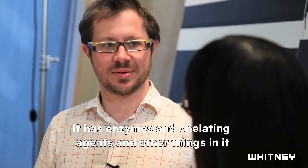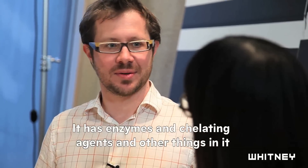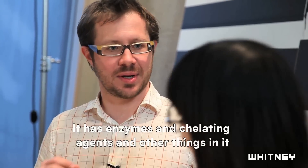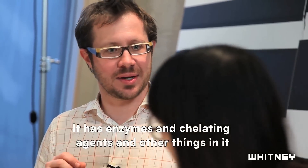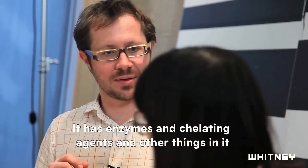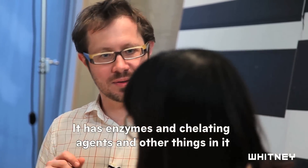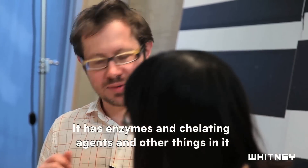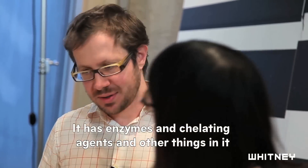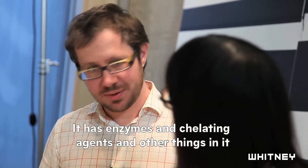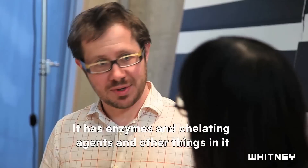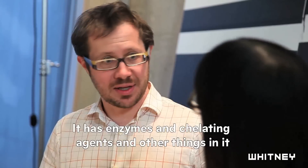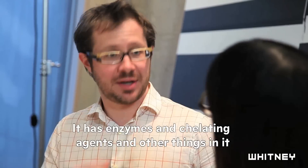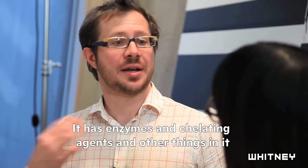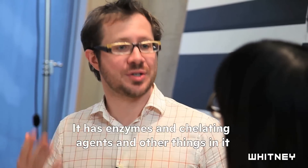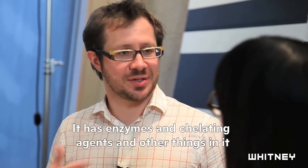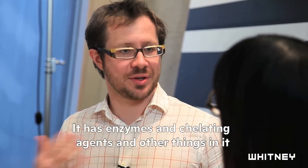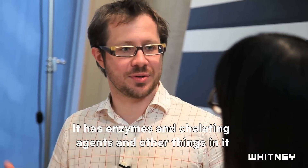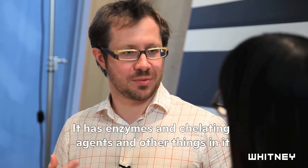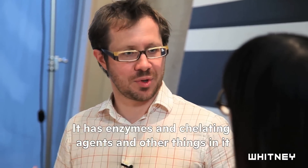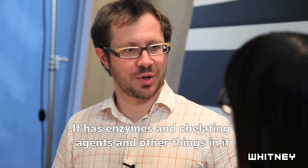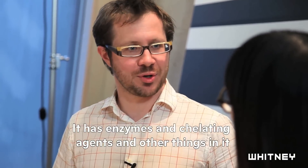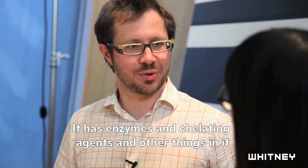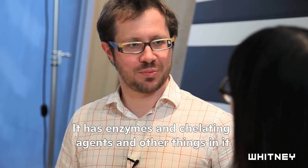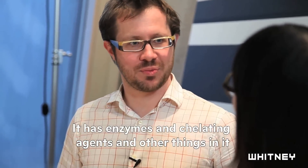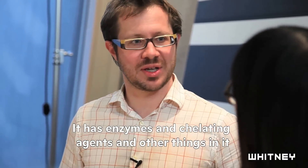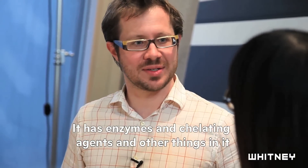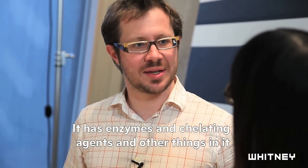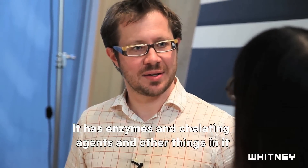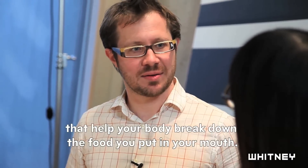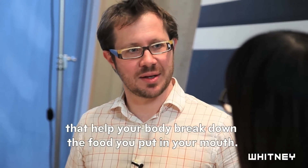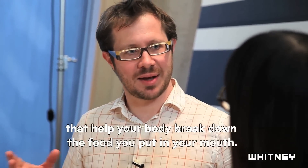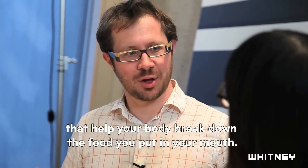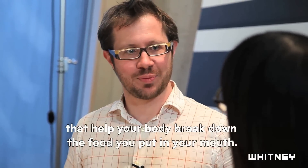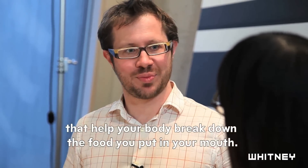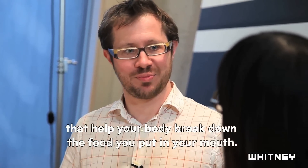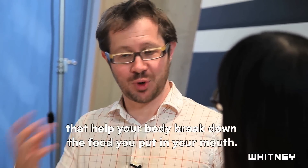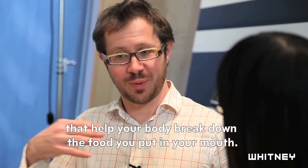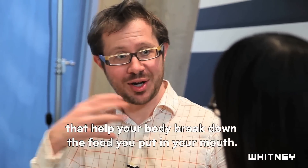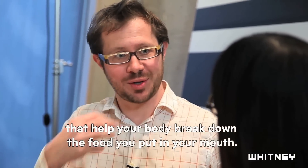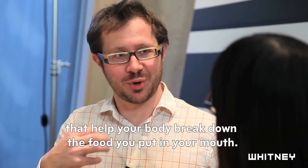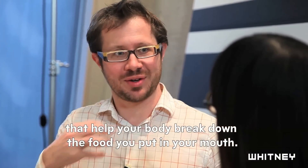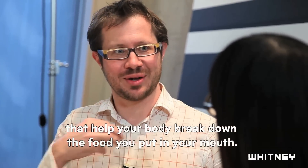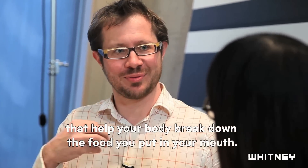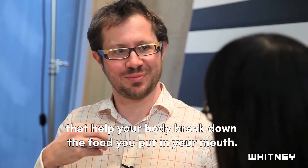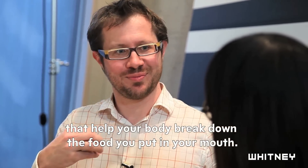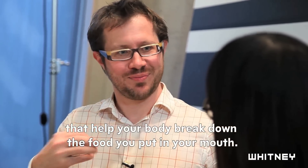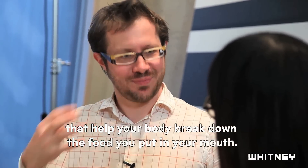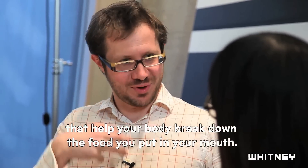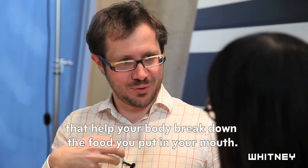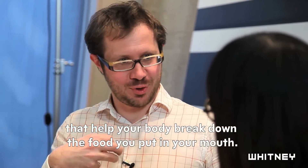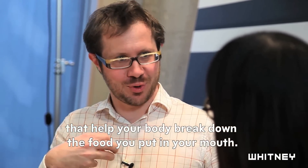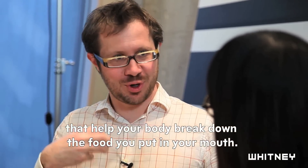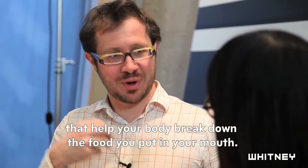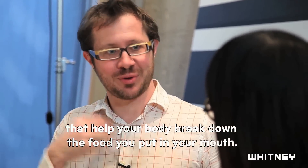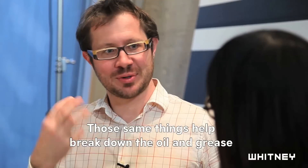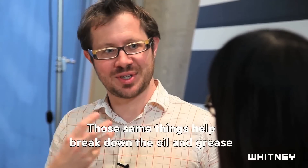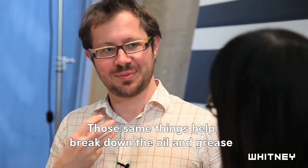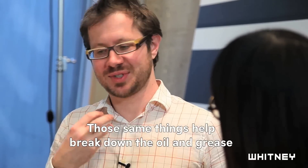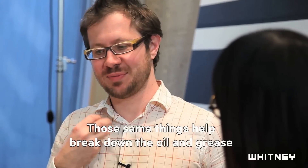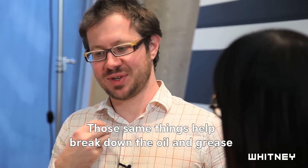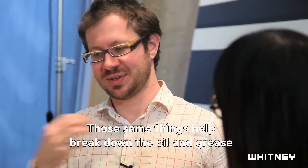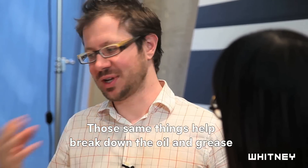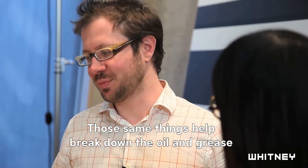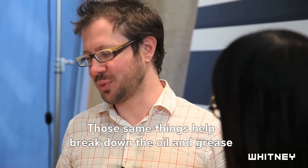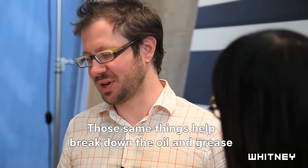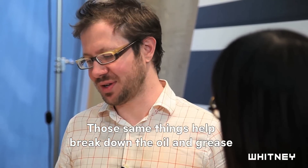and chelating agents and other things in it that help your body break down the food you put in your mouth. Those